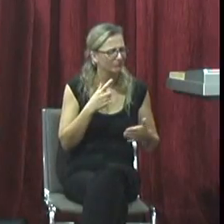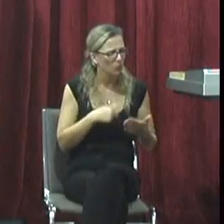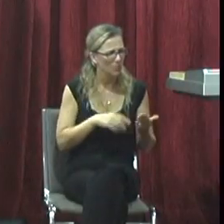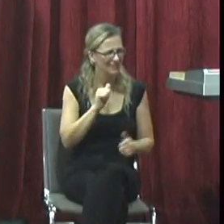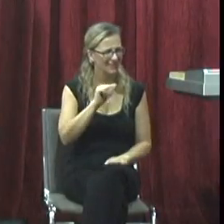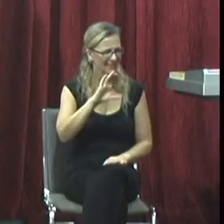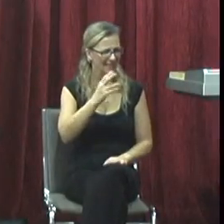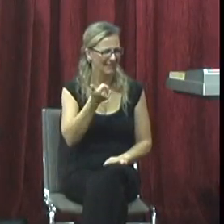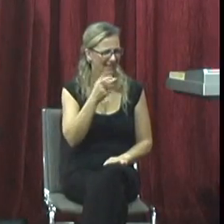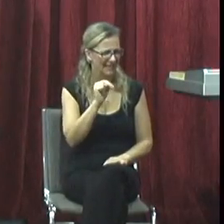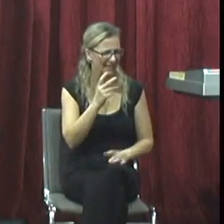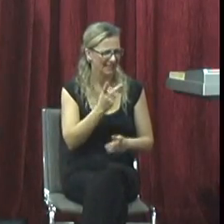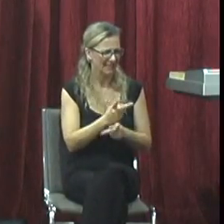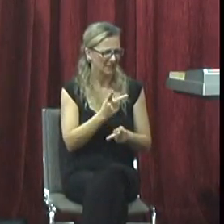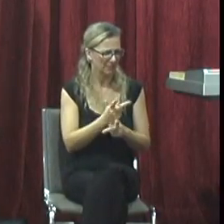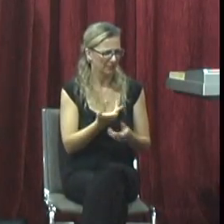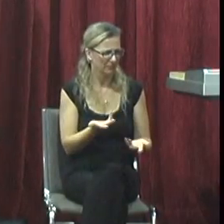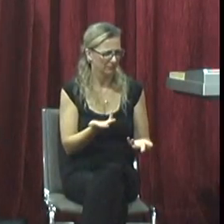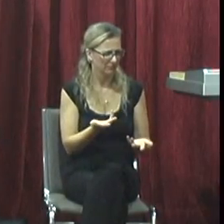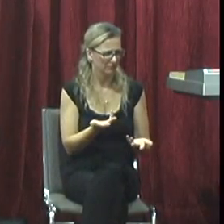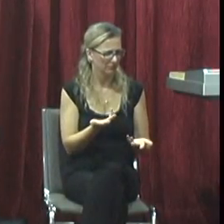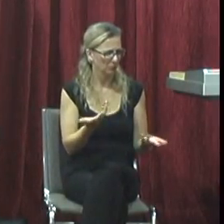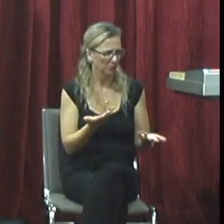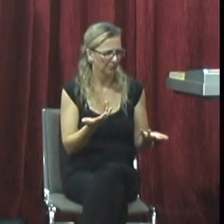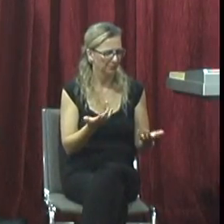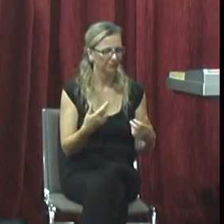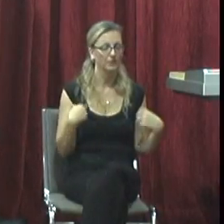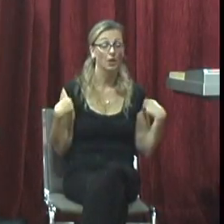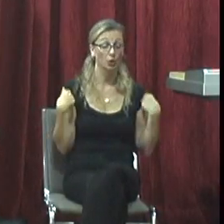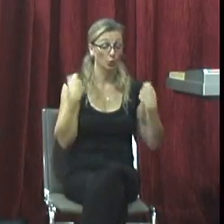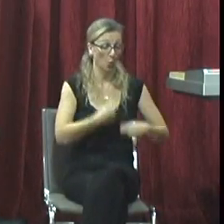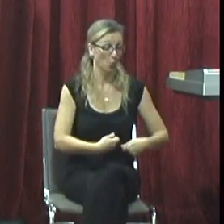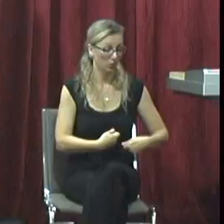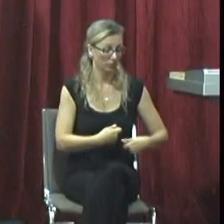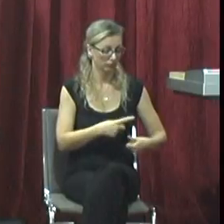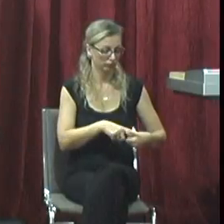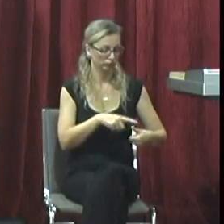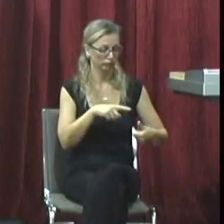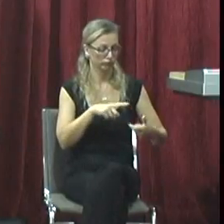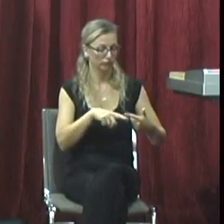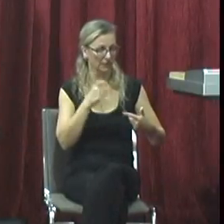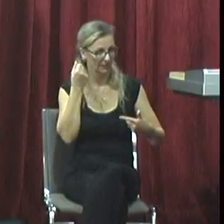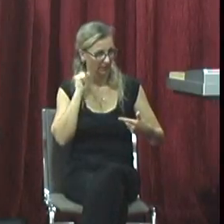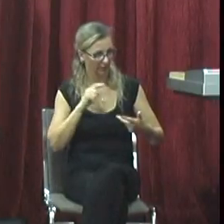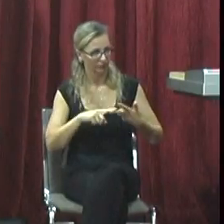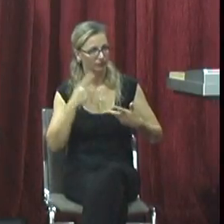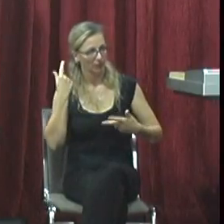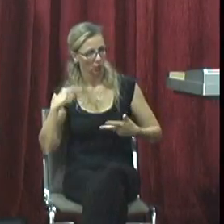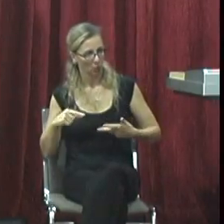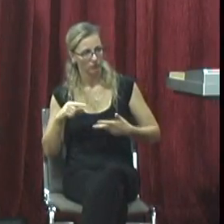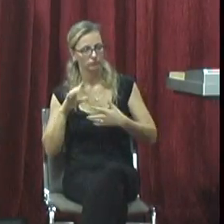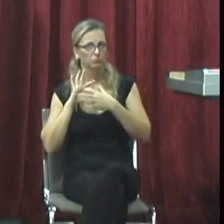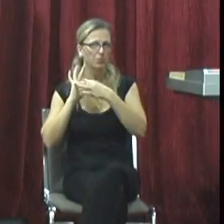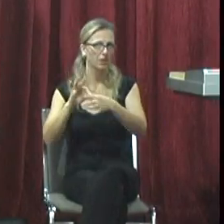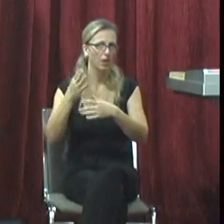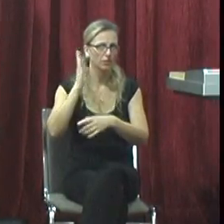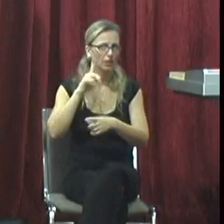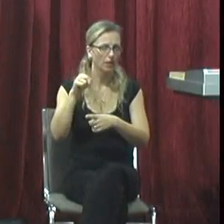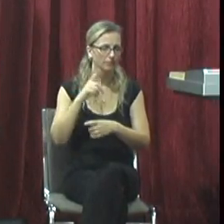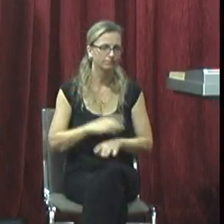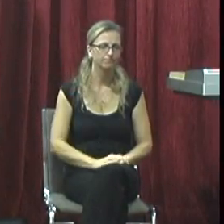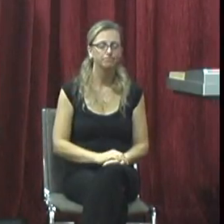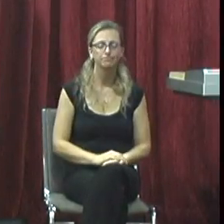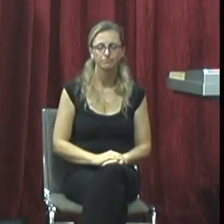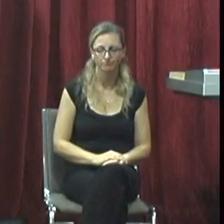keep? A cloak, silver and gold that belonged to God. And what I